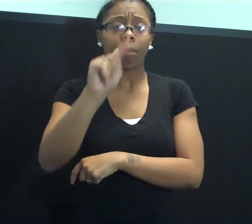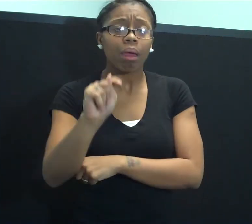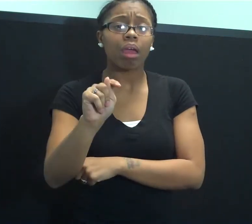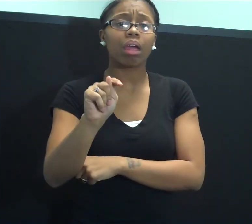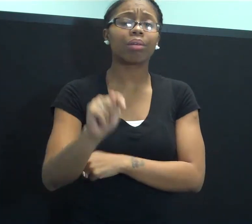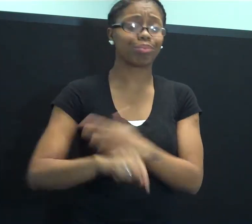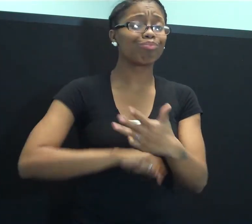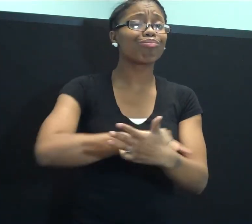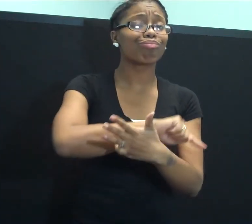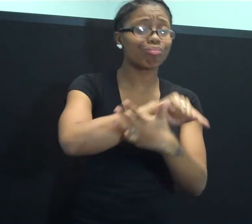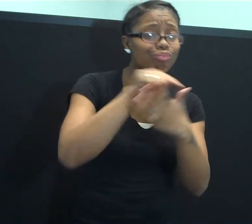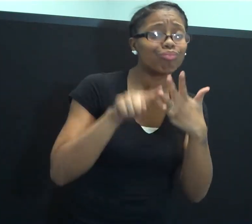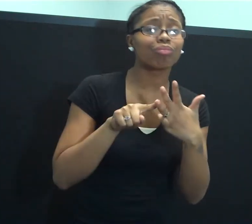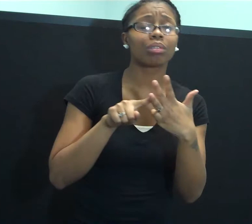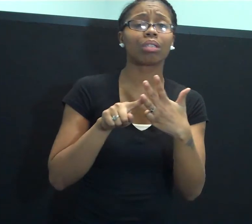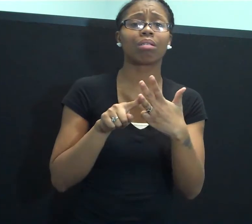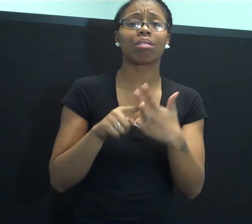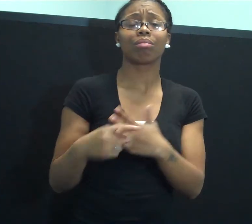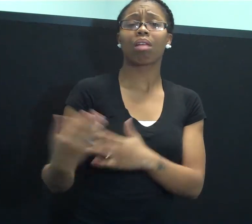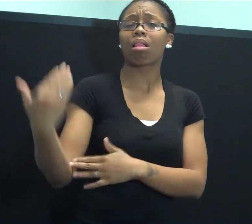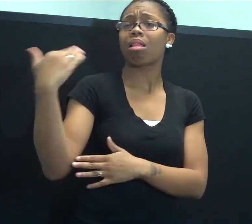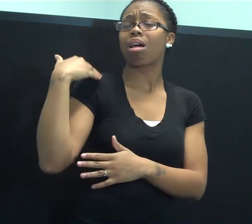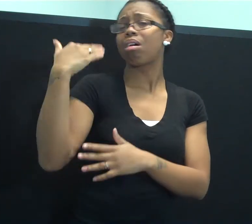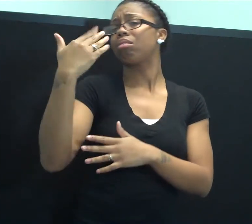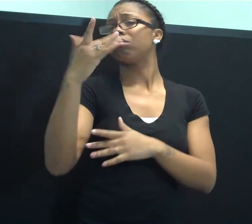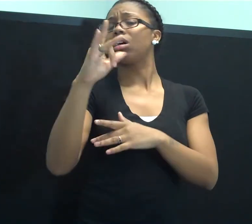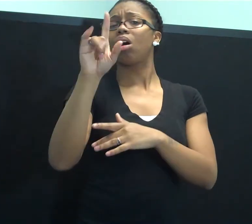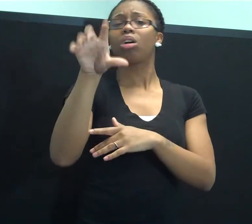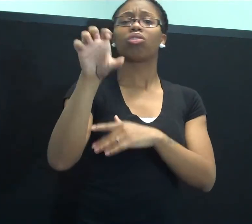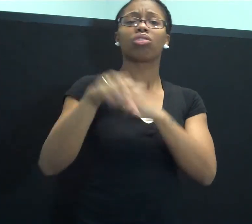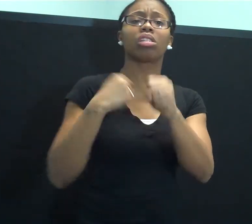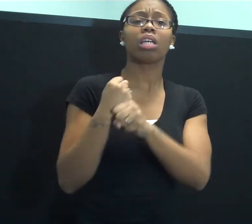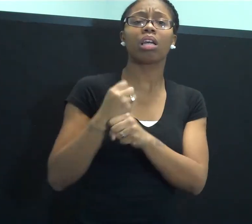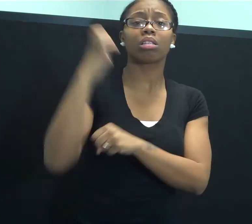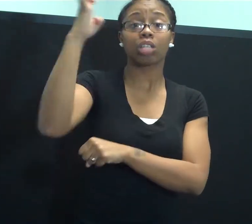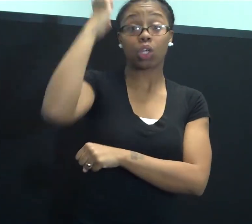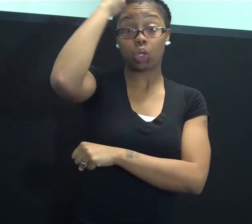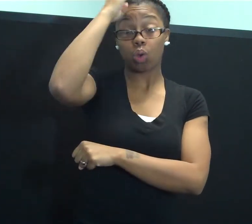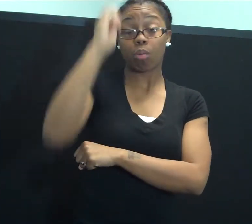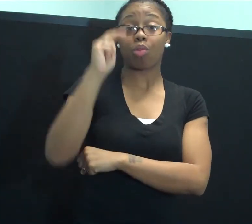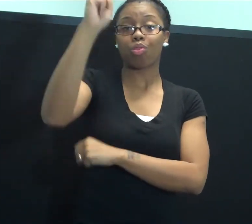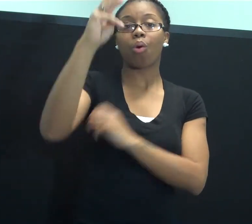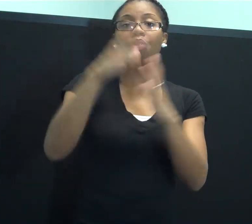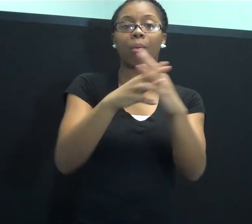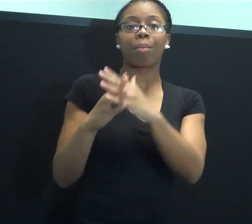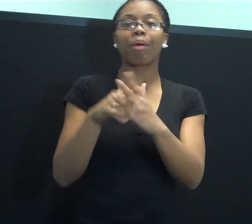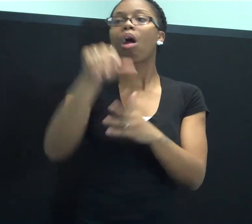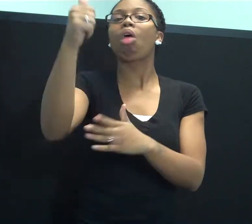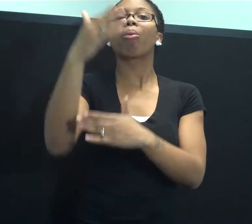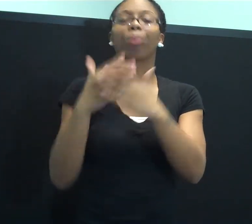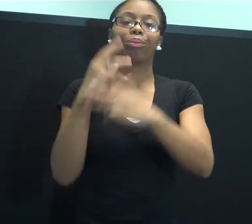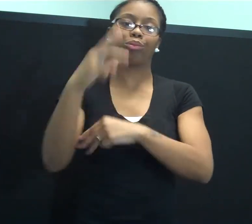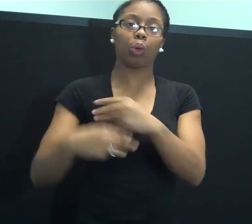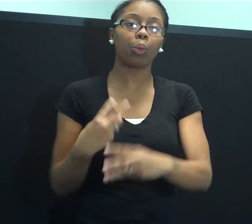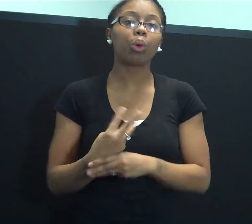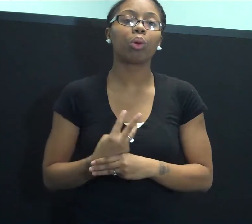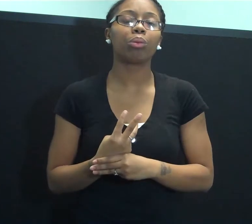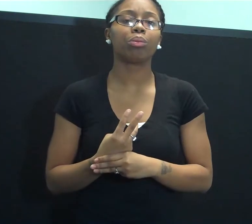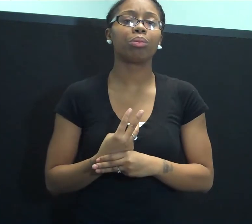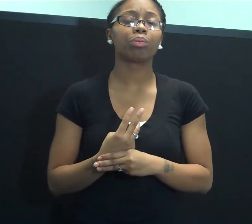years or so, to Europe, North America, and other parts of the world. Now, you might ask yourselves, right